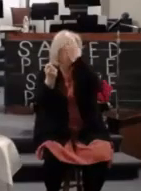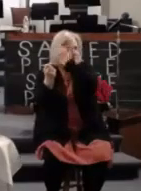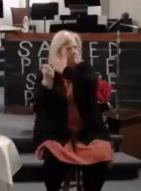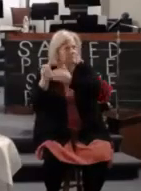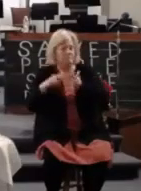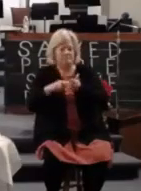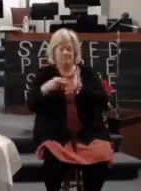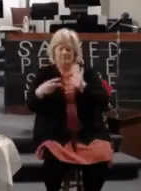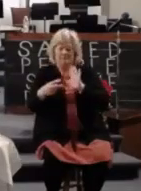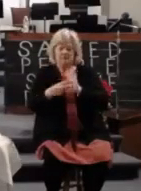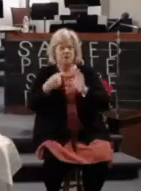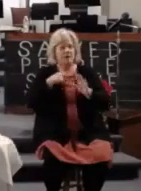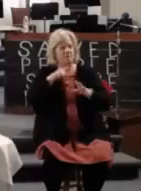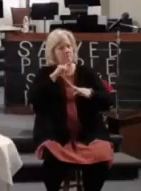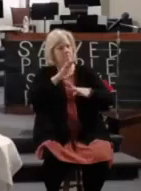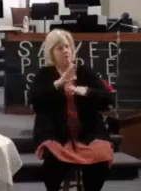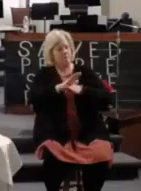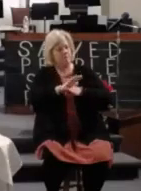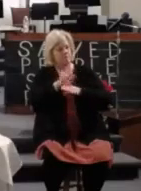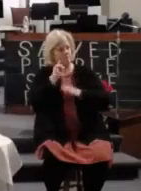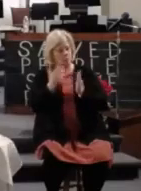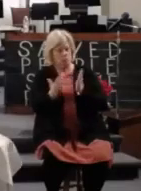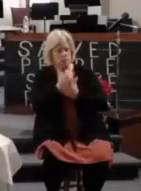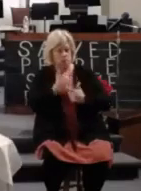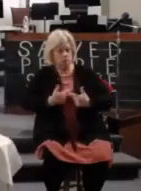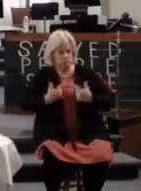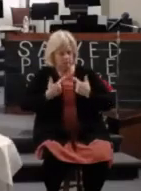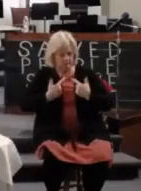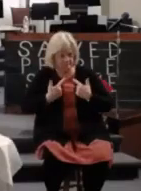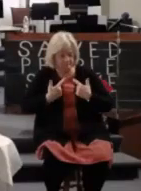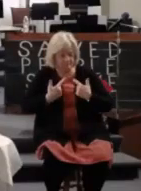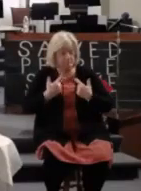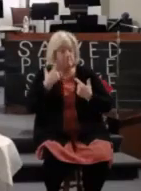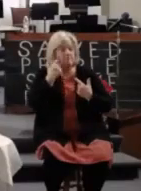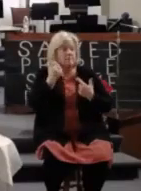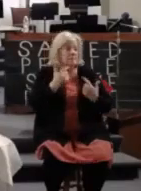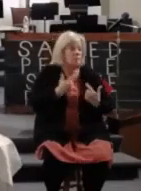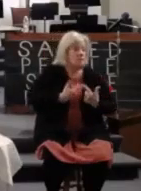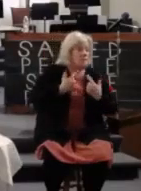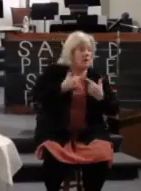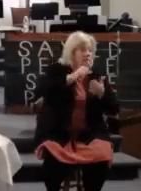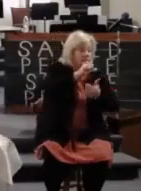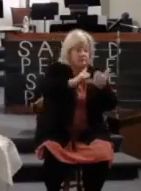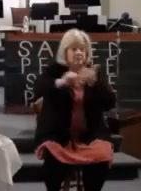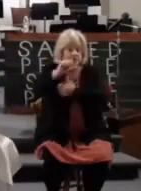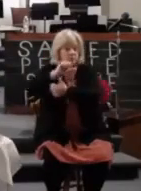with our new life that we can have love for each other.